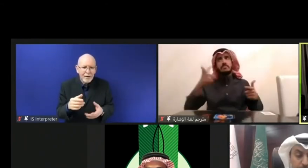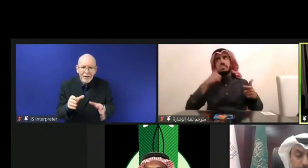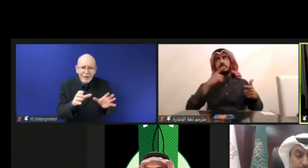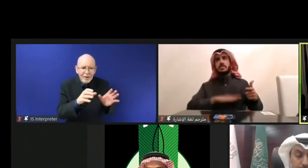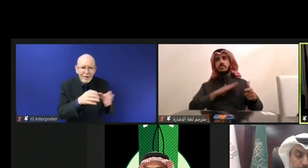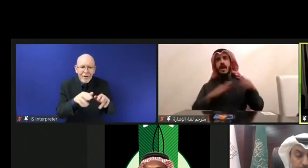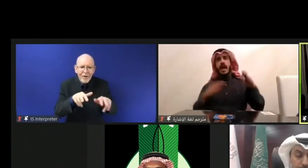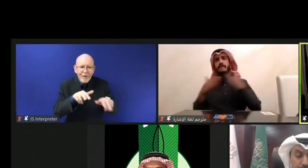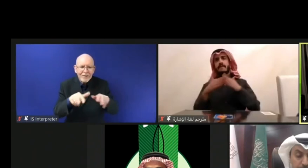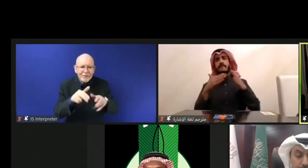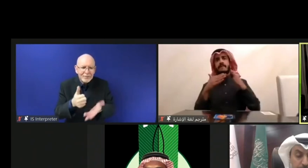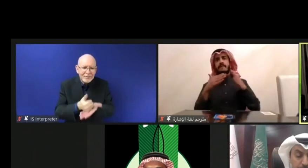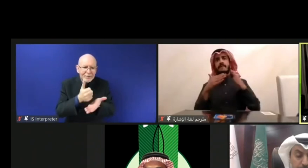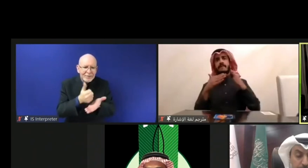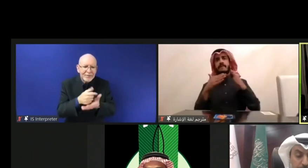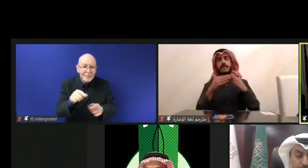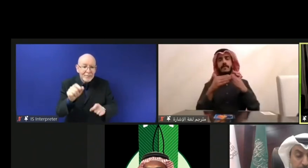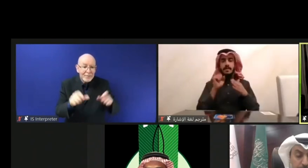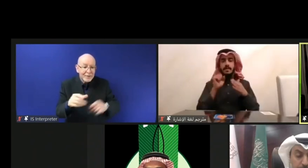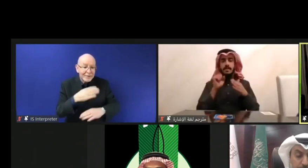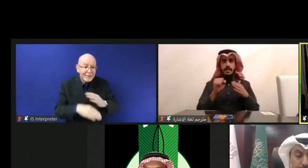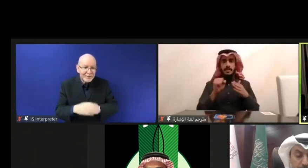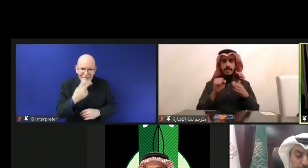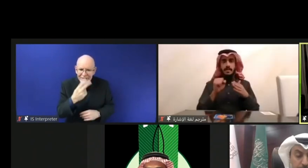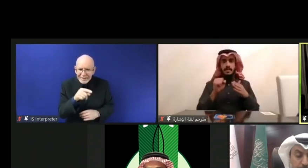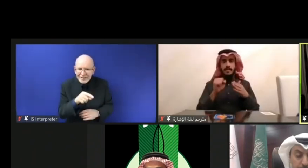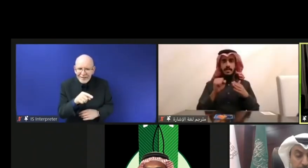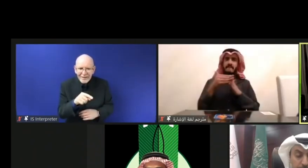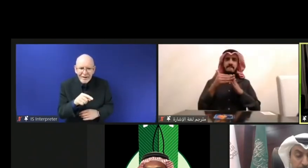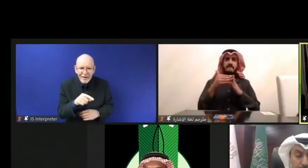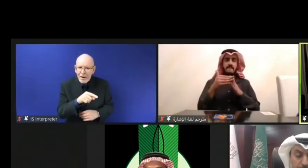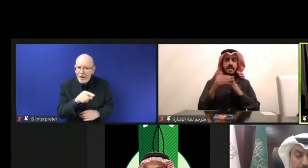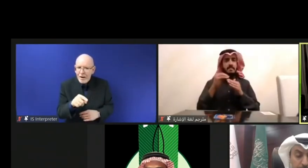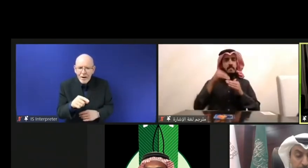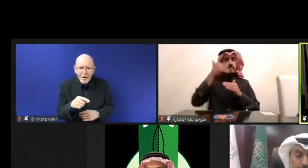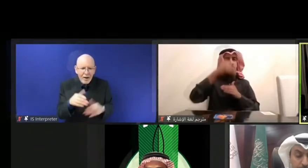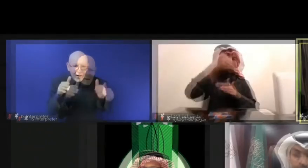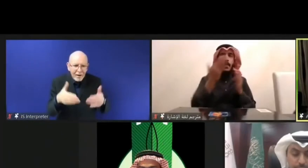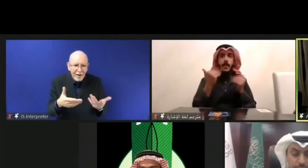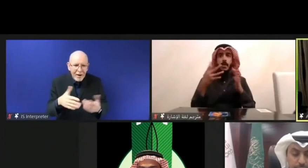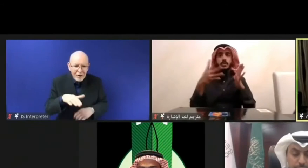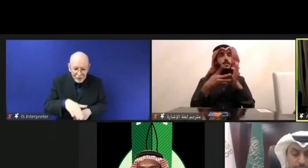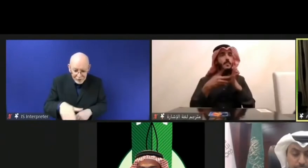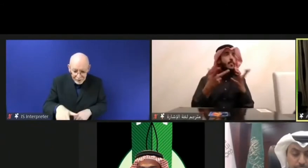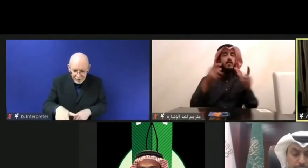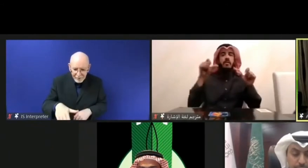of education. Then they go to universities or schools and get educated there.